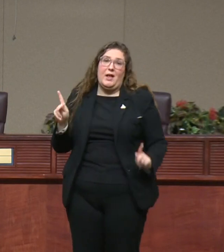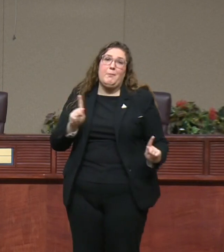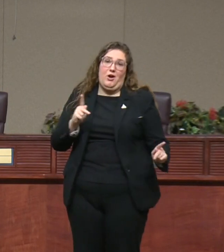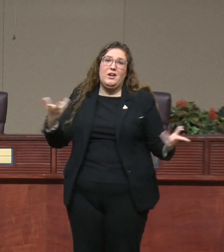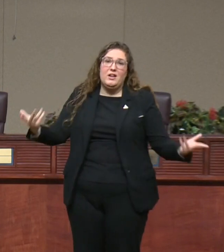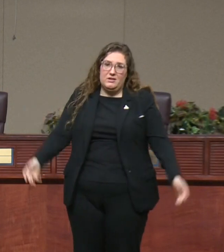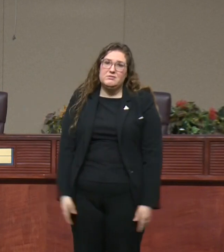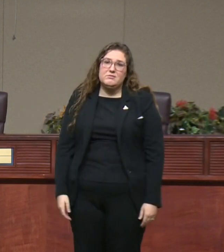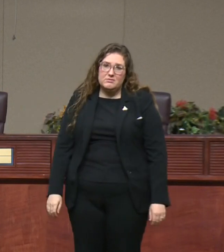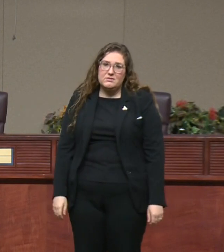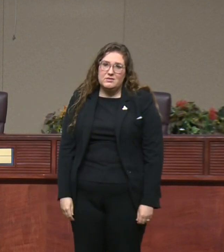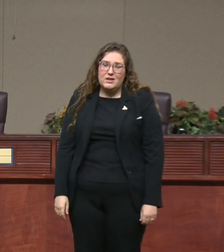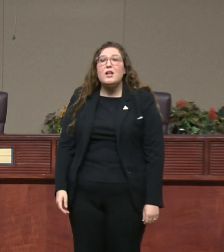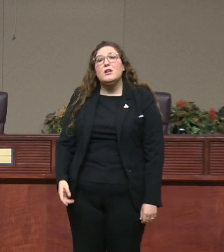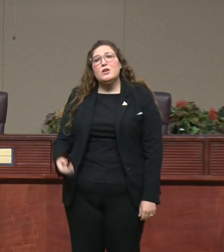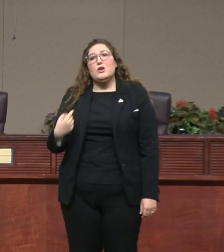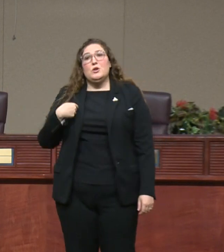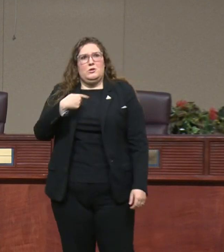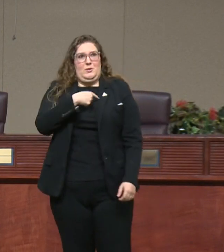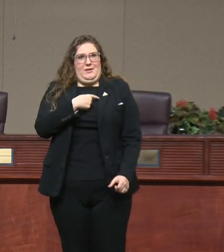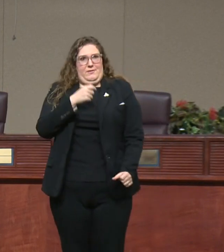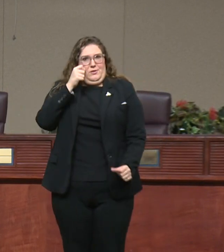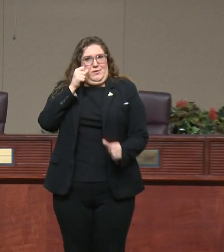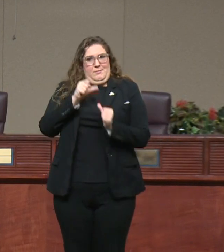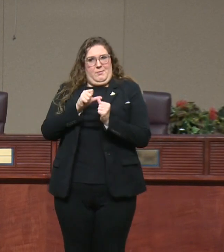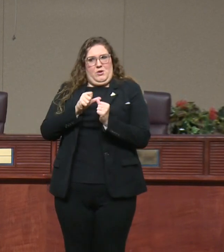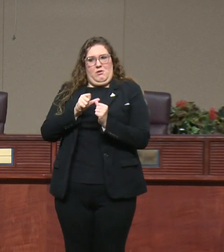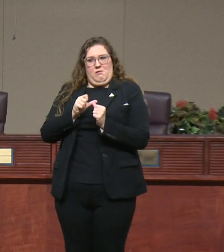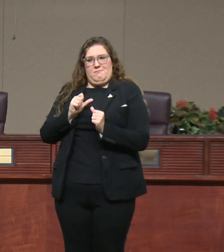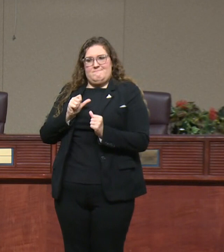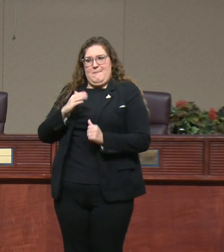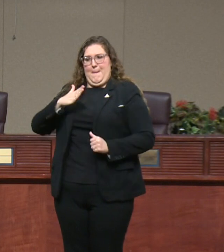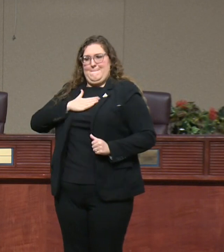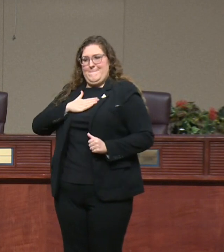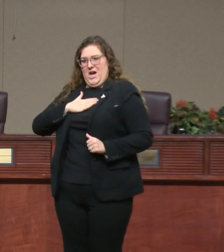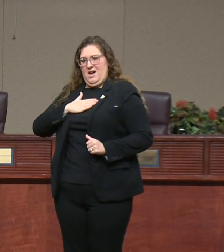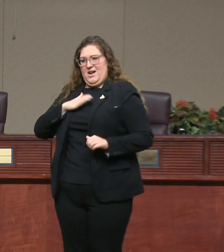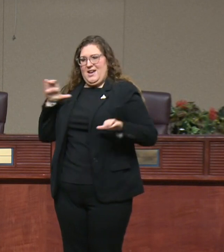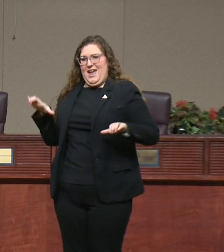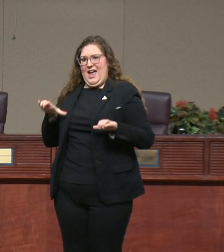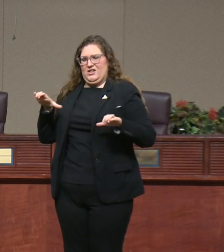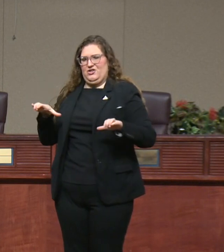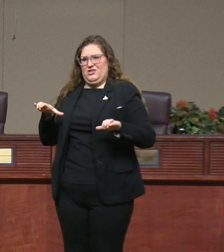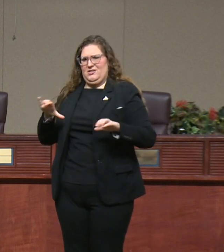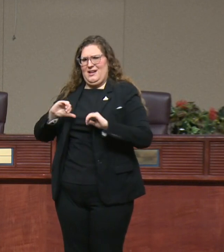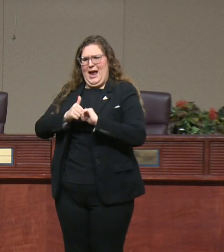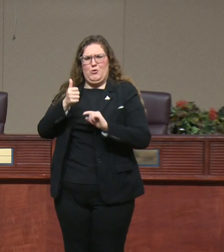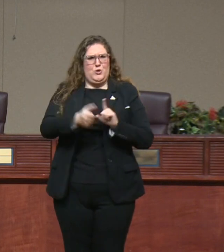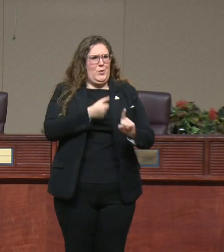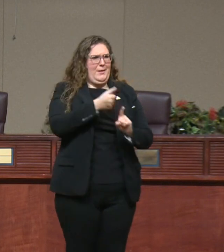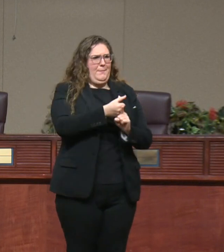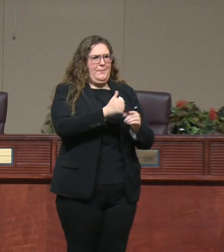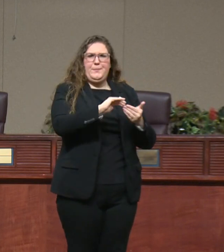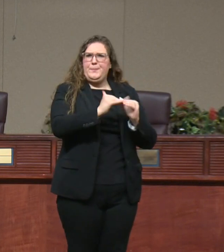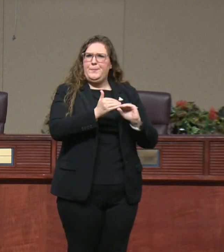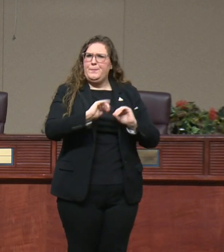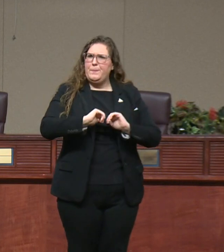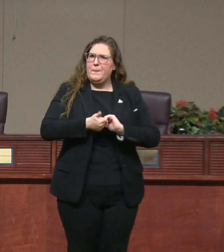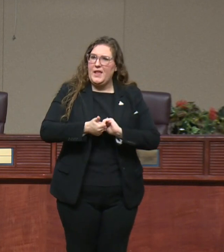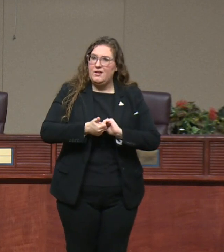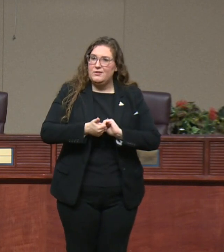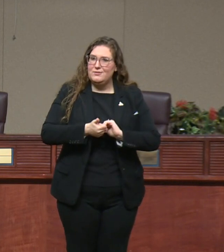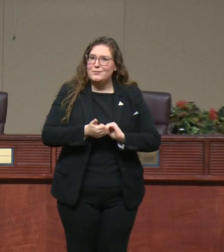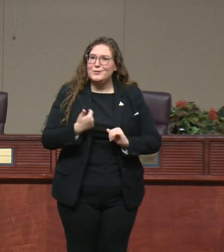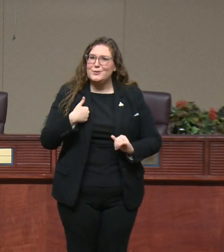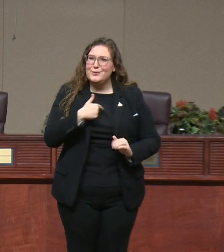mind our independent and individual actions, what kind of impact has in the community at large. And those are